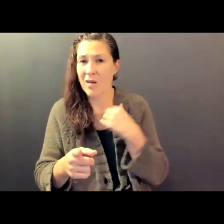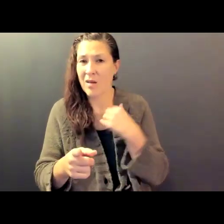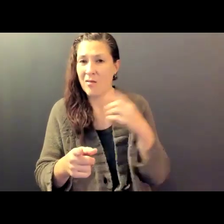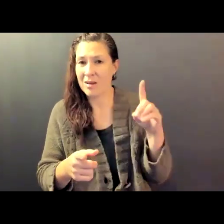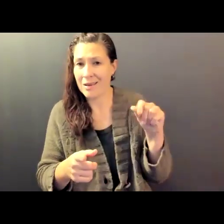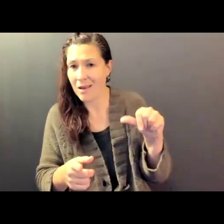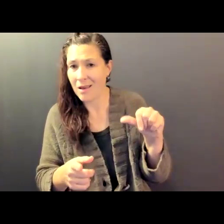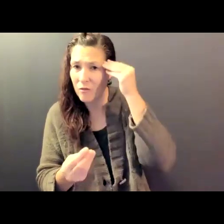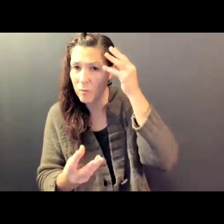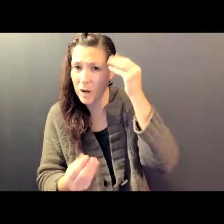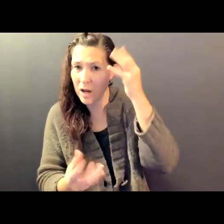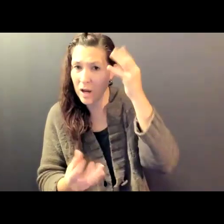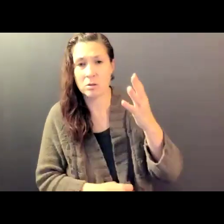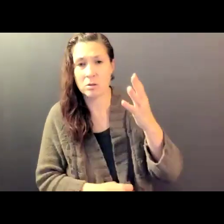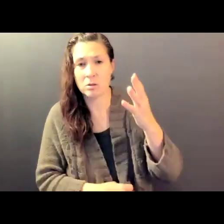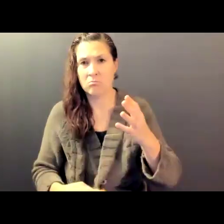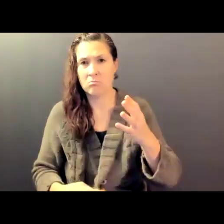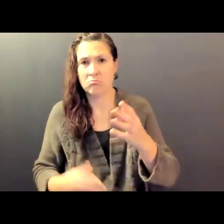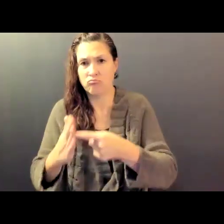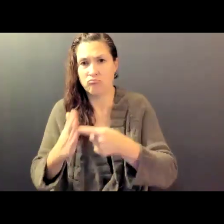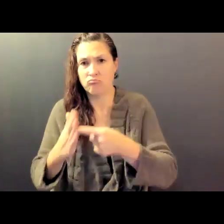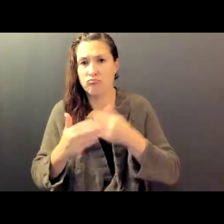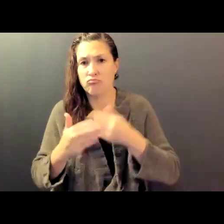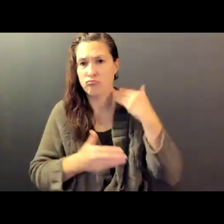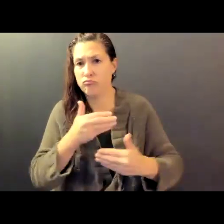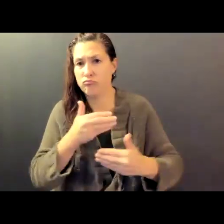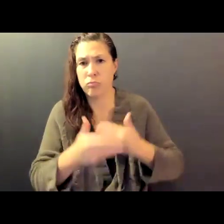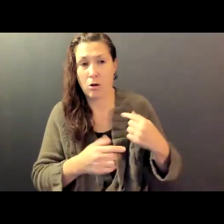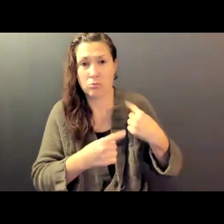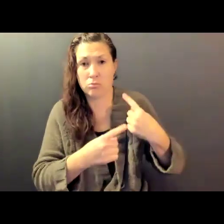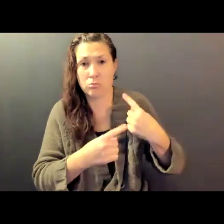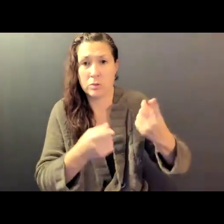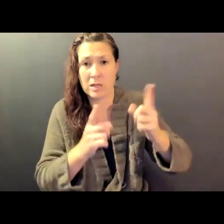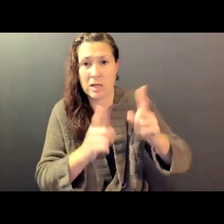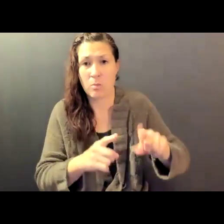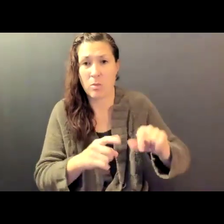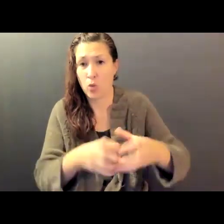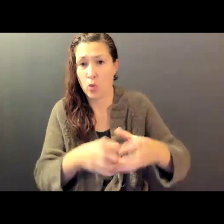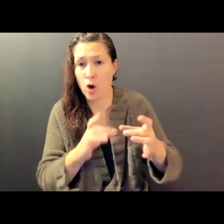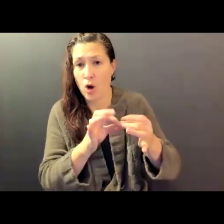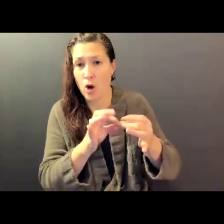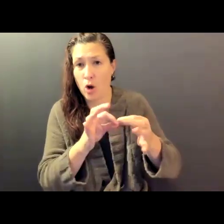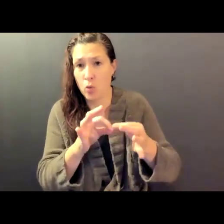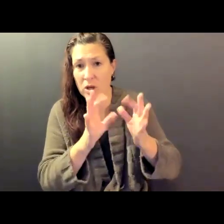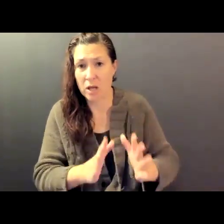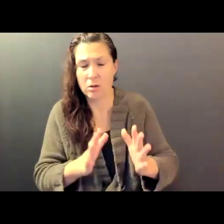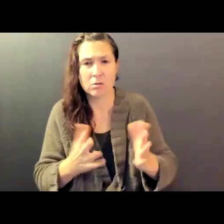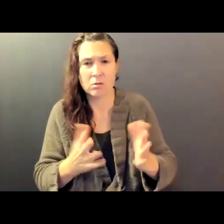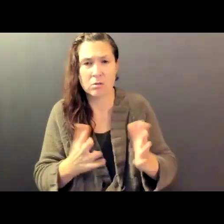what has been the progress of this group of coordinators? How many students that they have served?